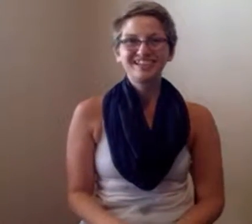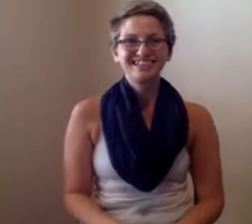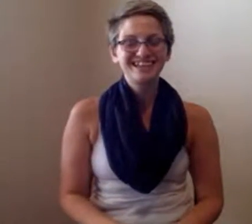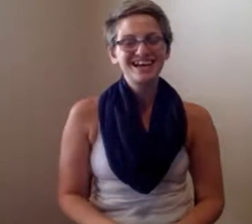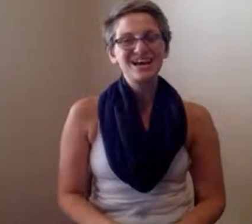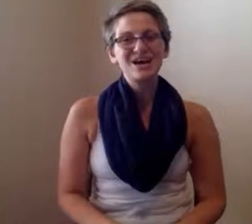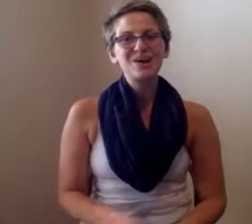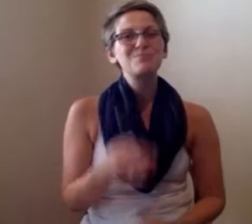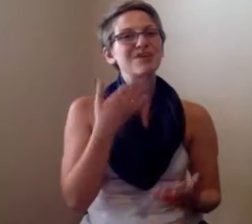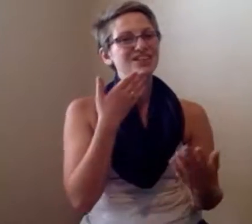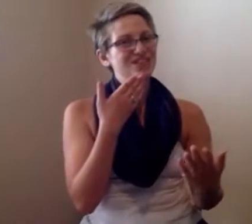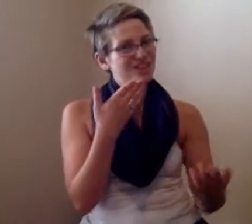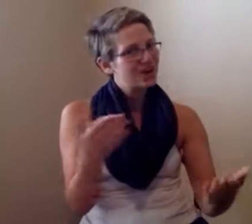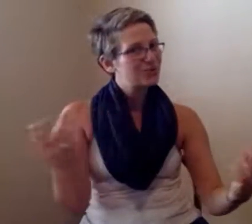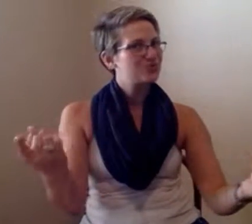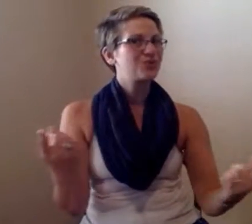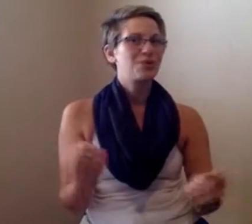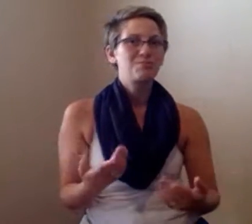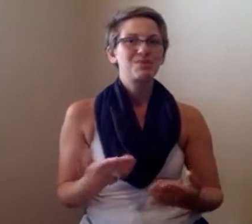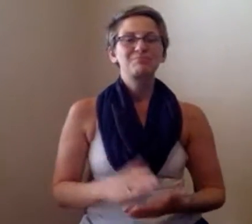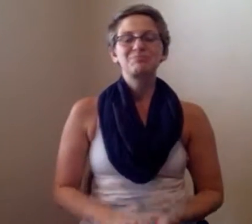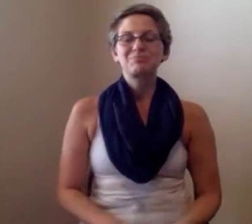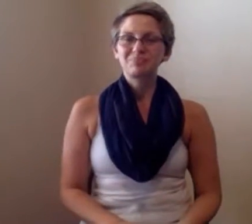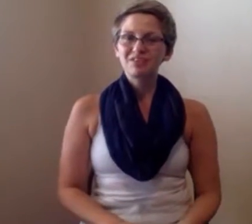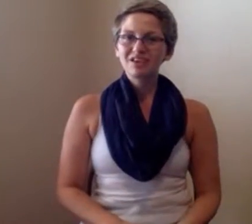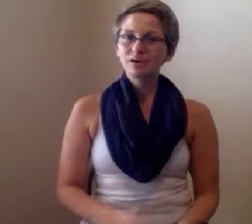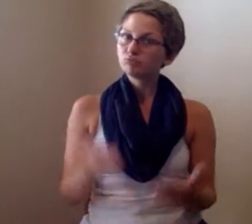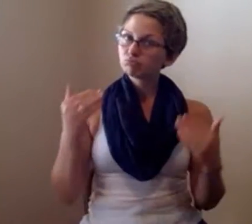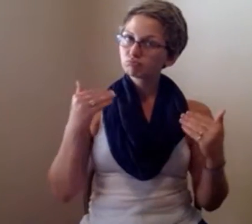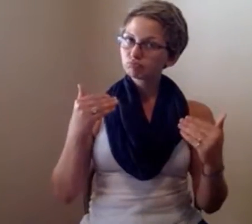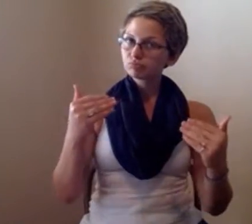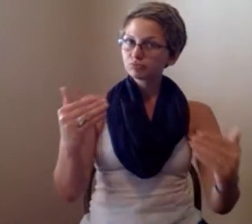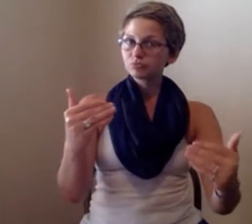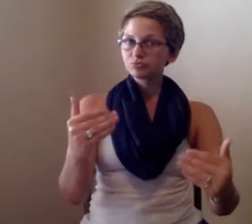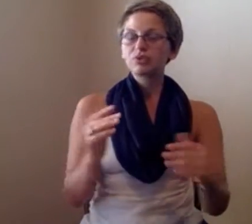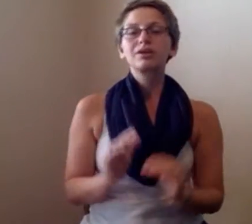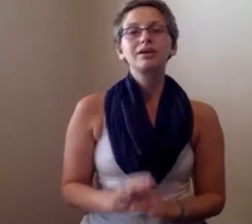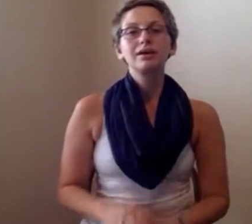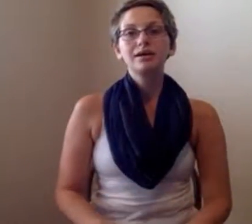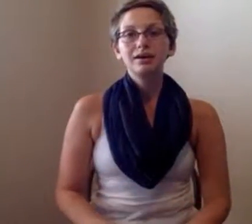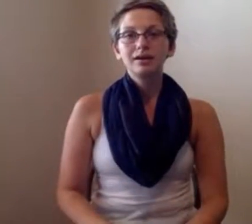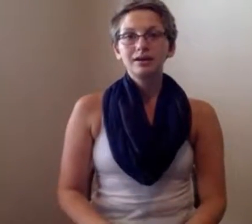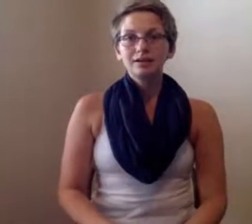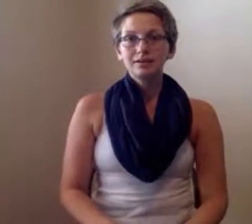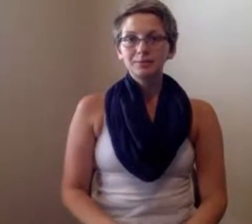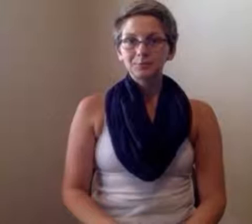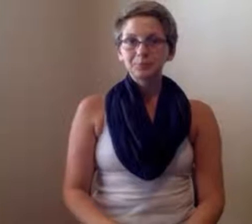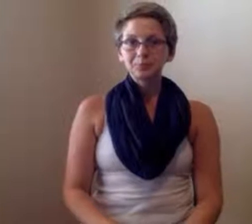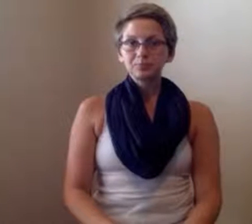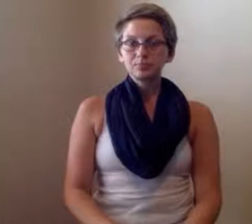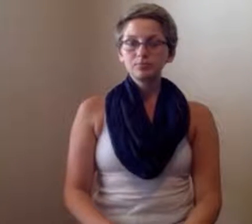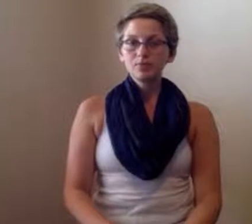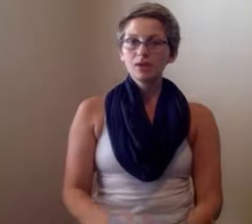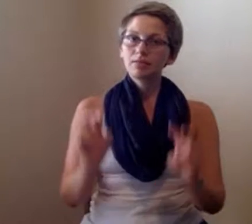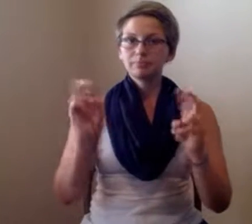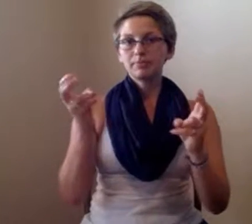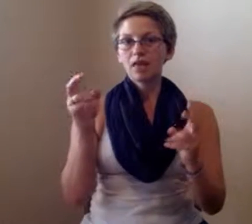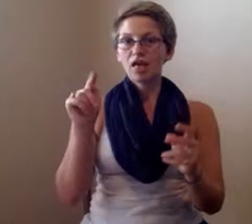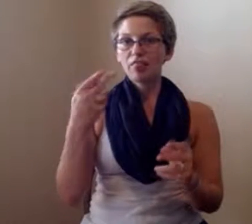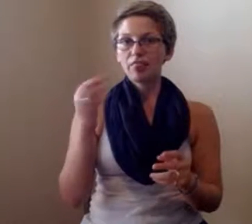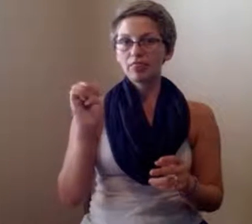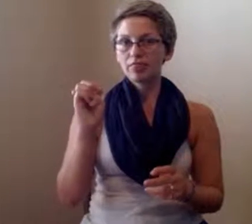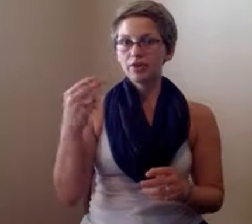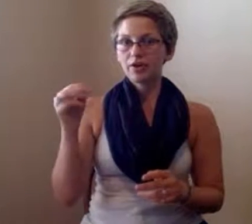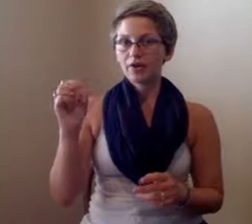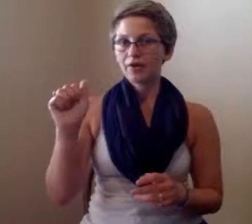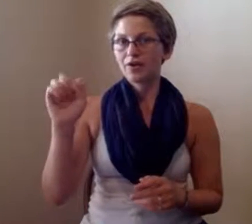today. Okay, so we can go ahead and get started here. So the Heart Truth it's a